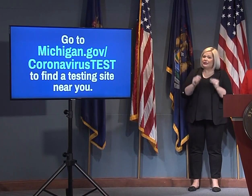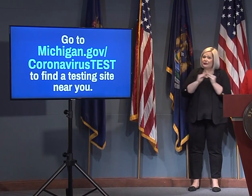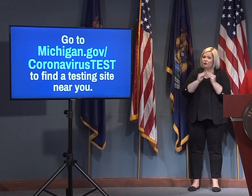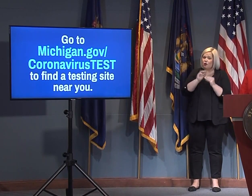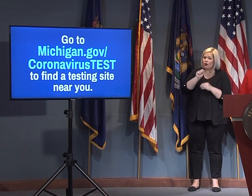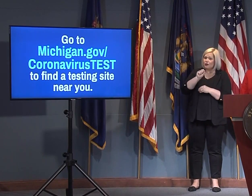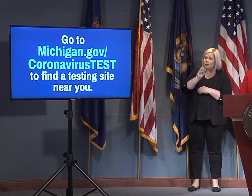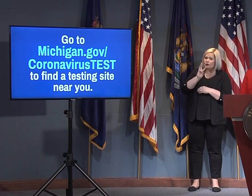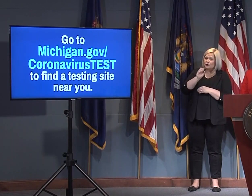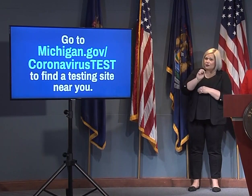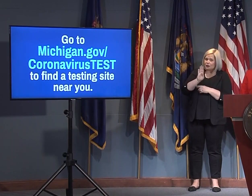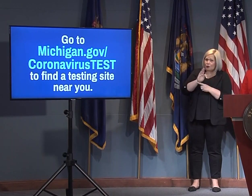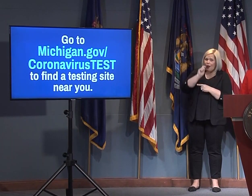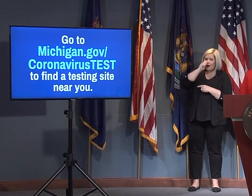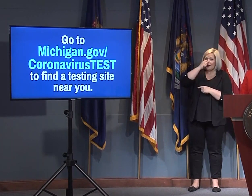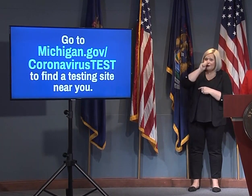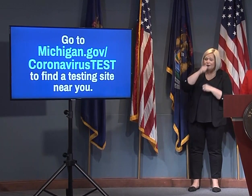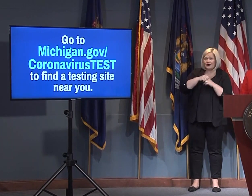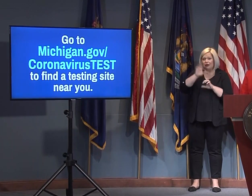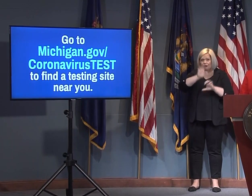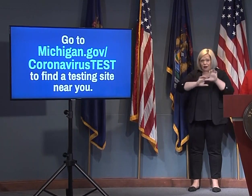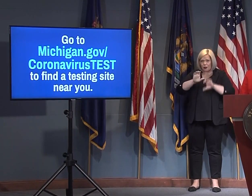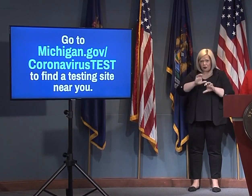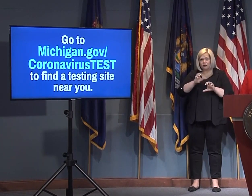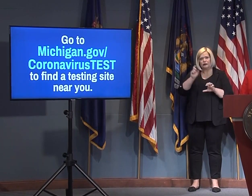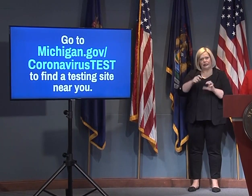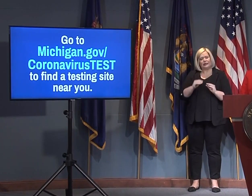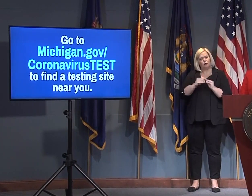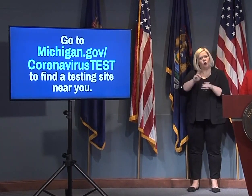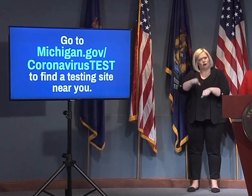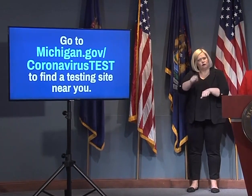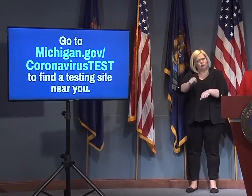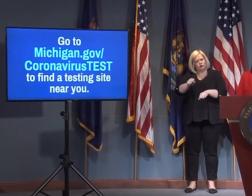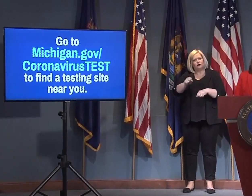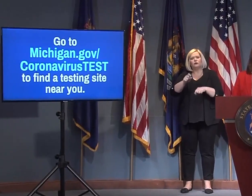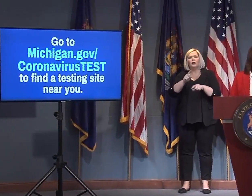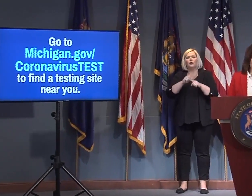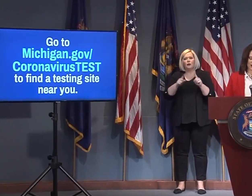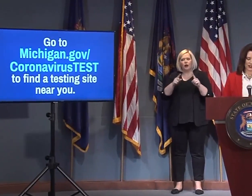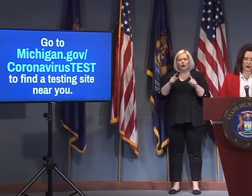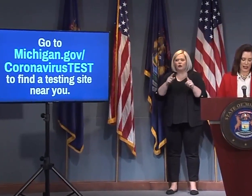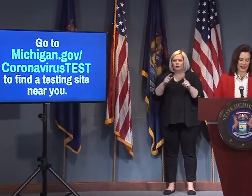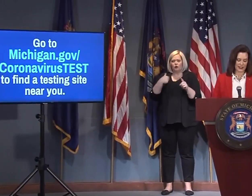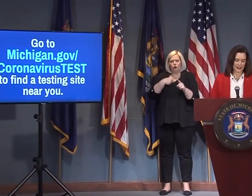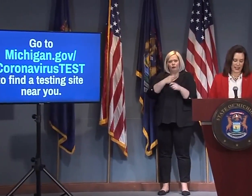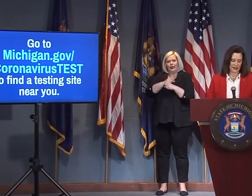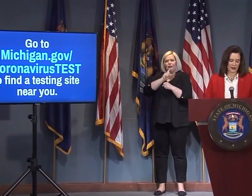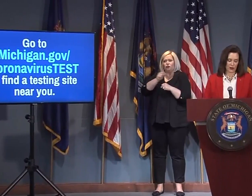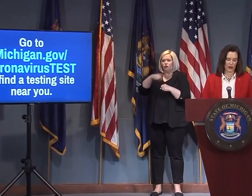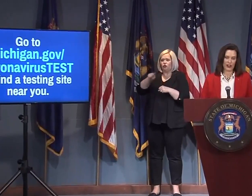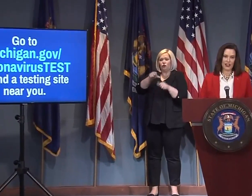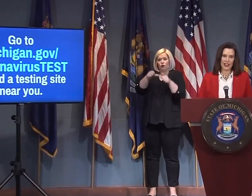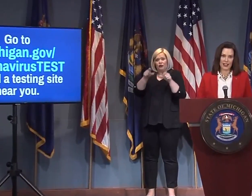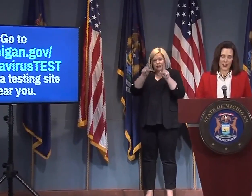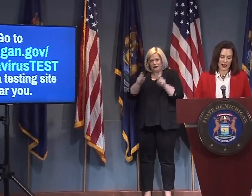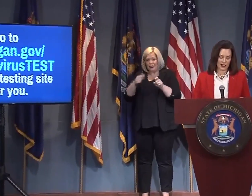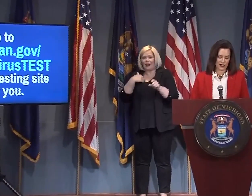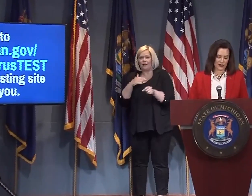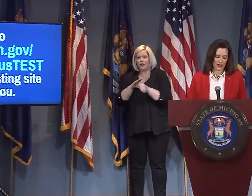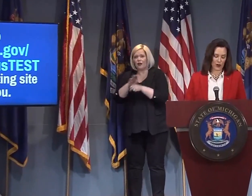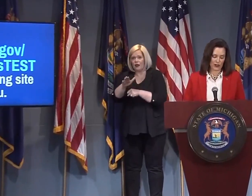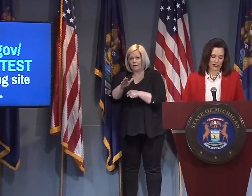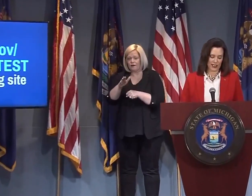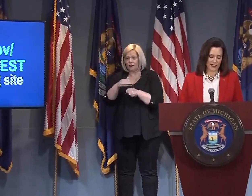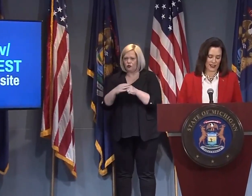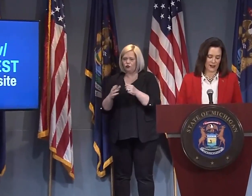country, and we are working to ensure that those labs and healthcare providers have sufficient supplies and staff support